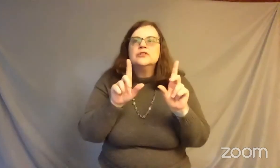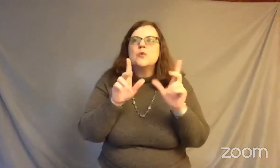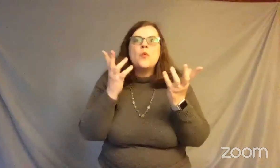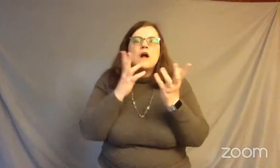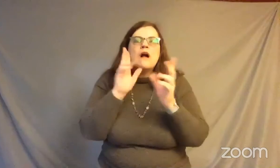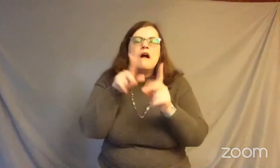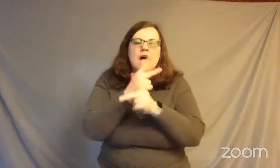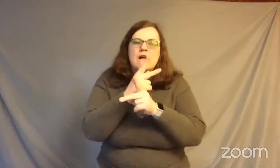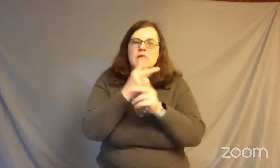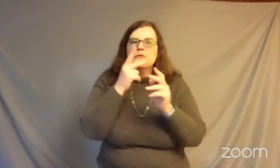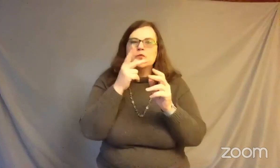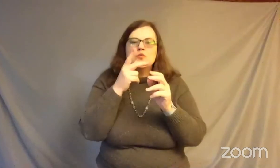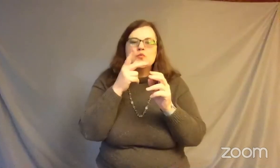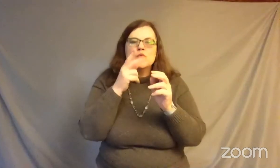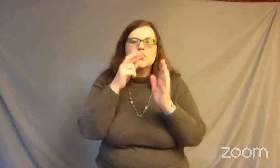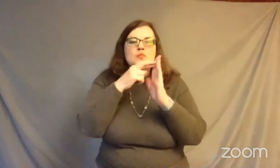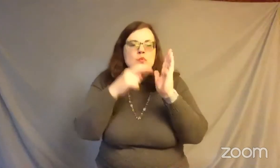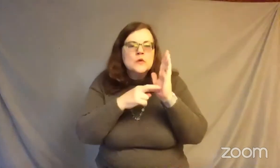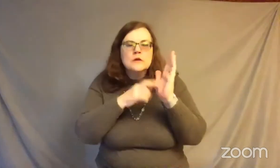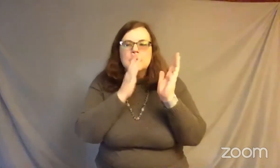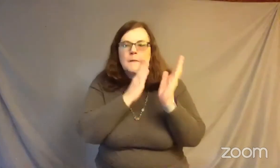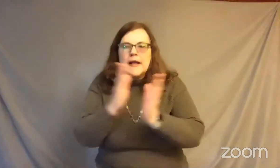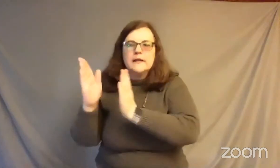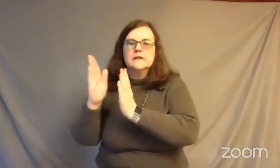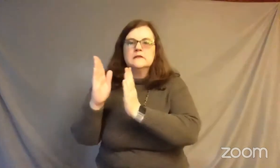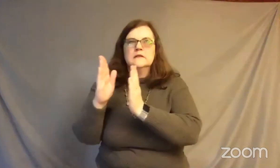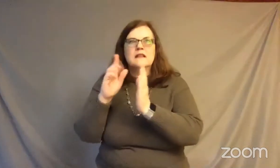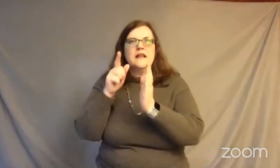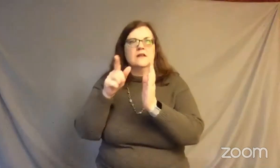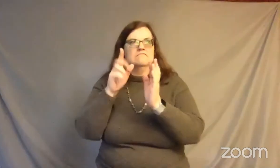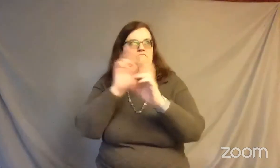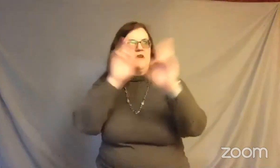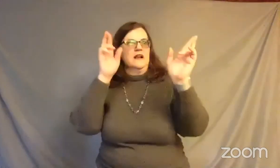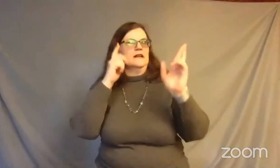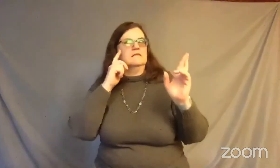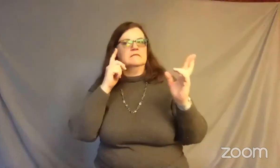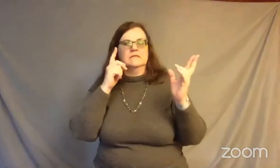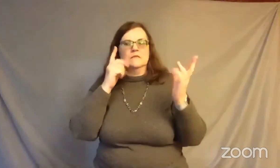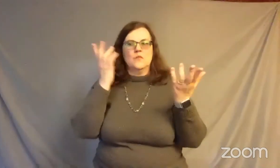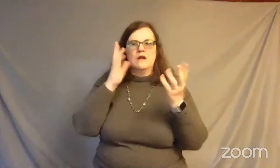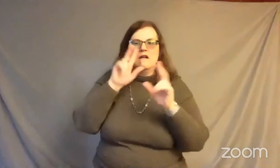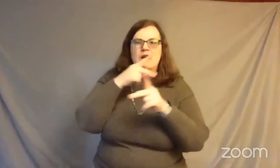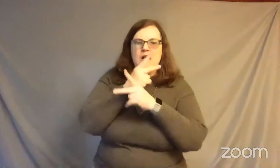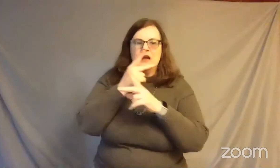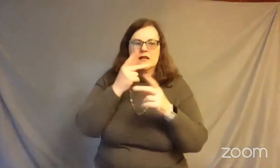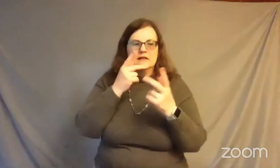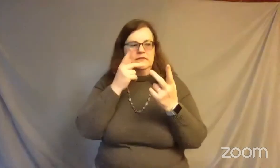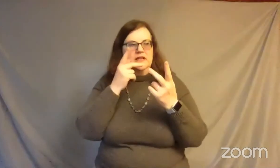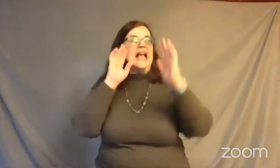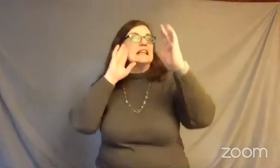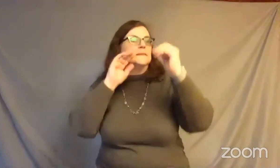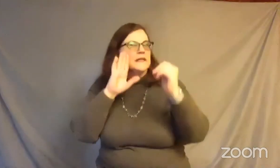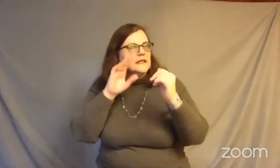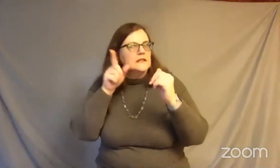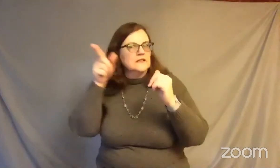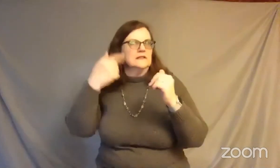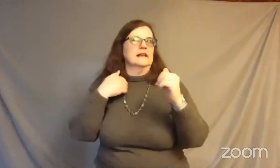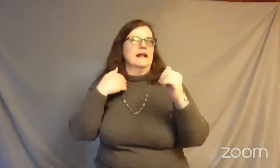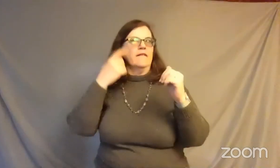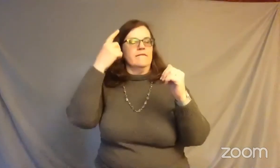are ready for language. They know how to create and manage rules